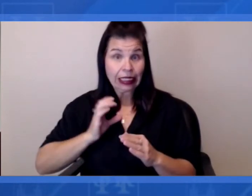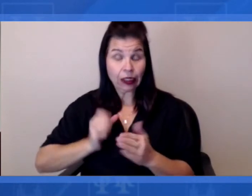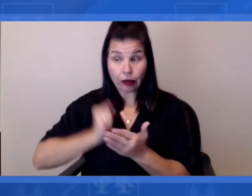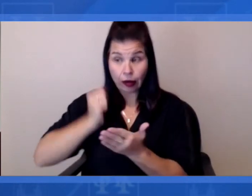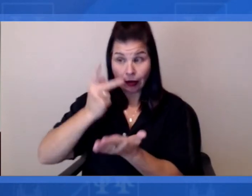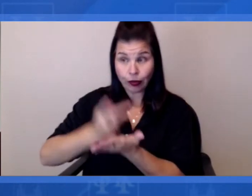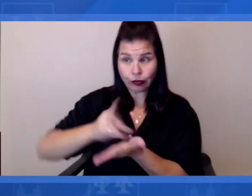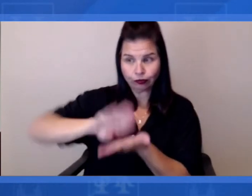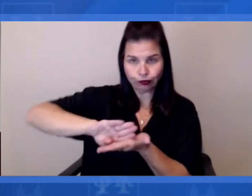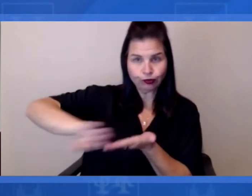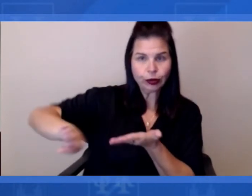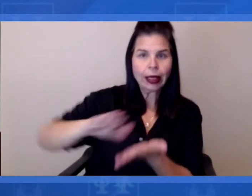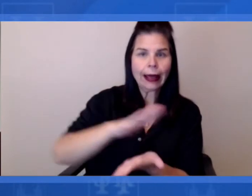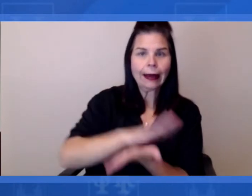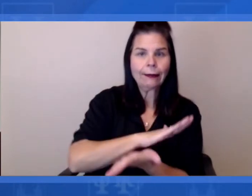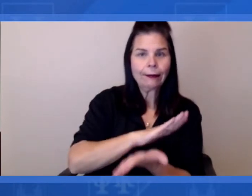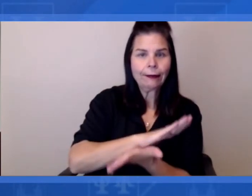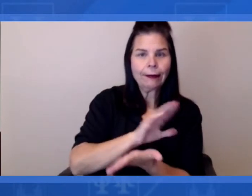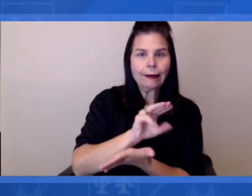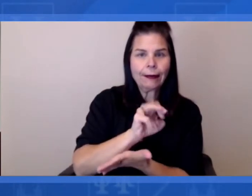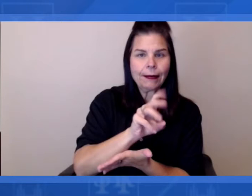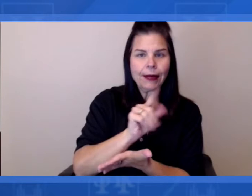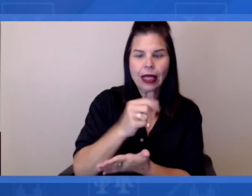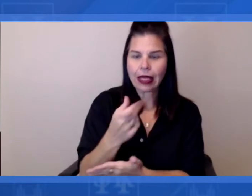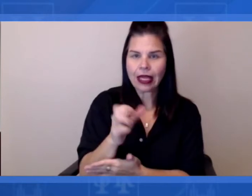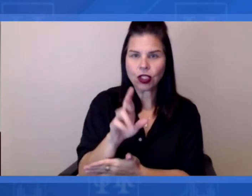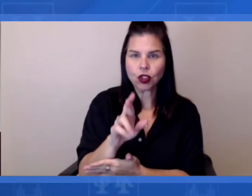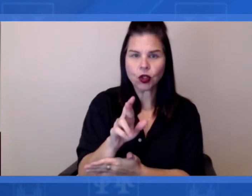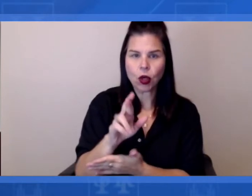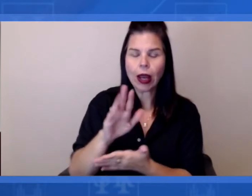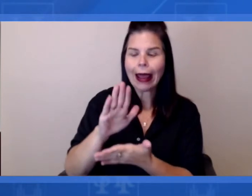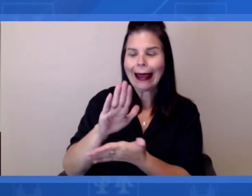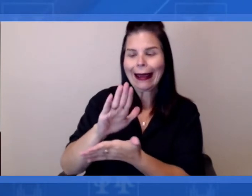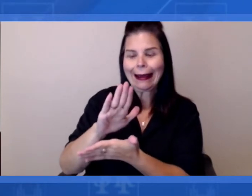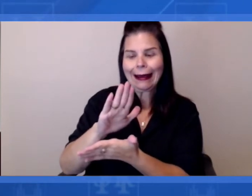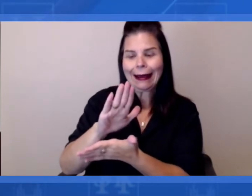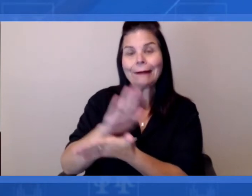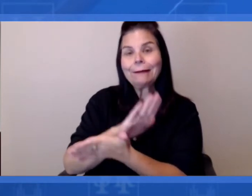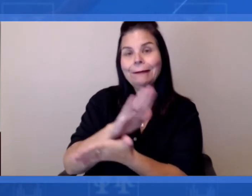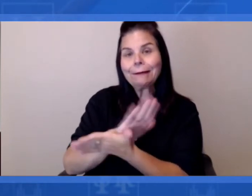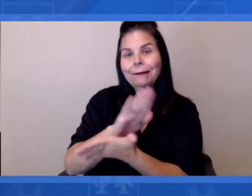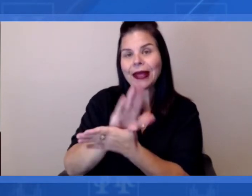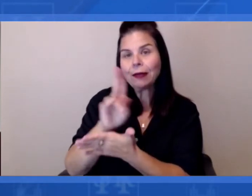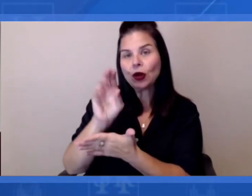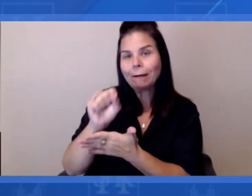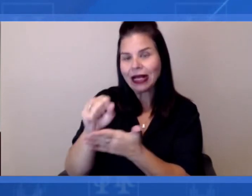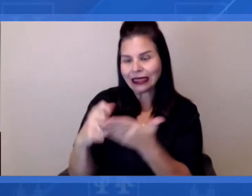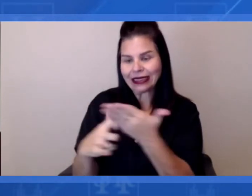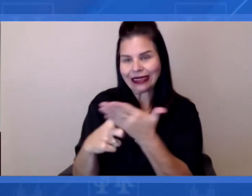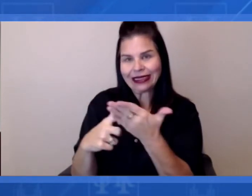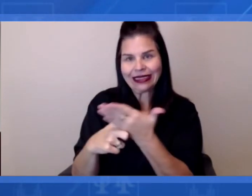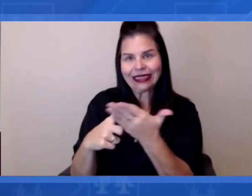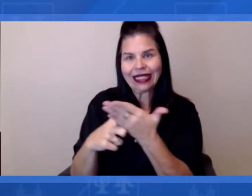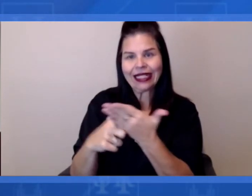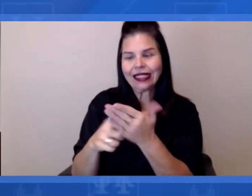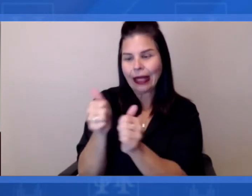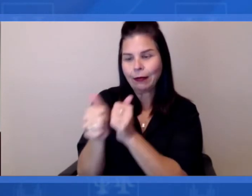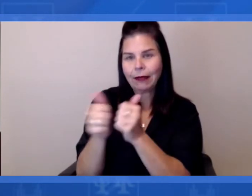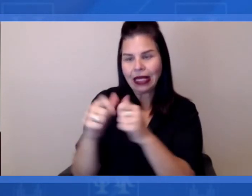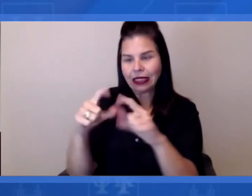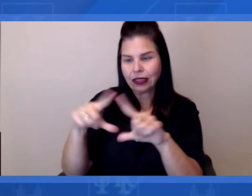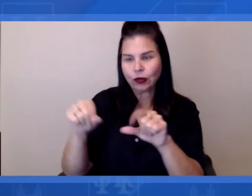of paper media, so HSR paper bus tickets and paper monthly passes, from